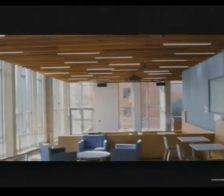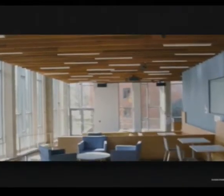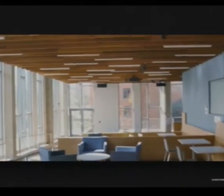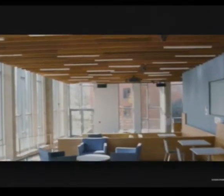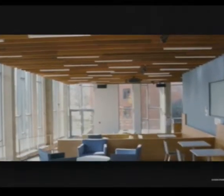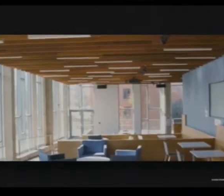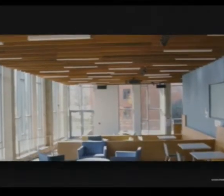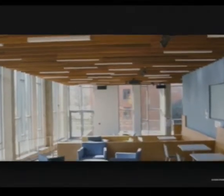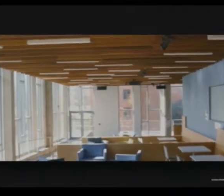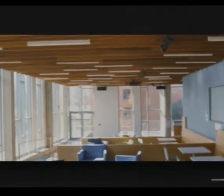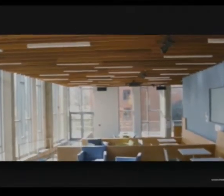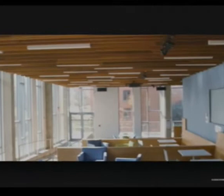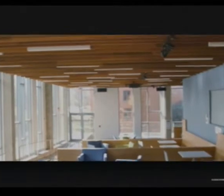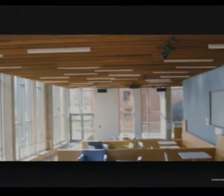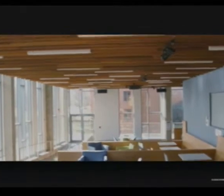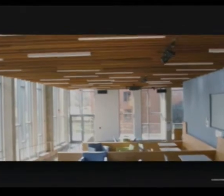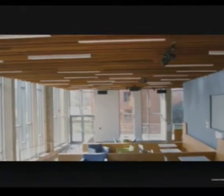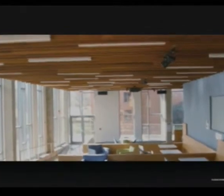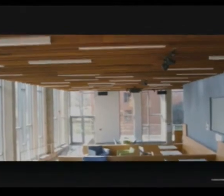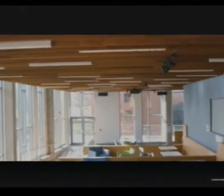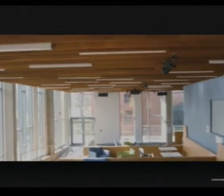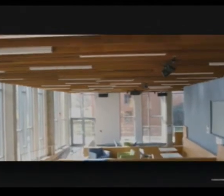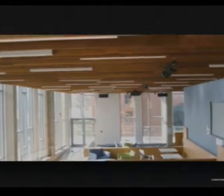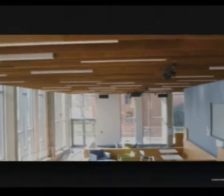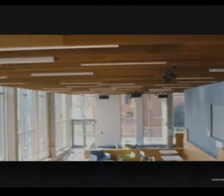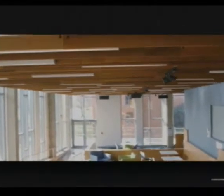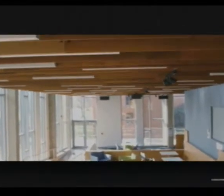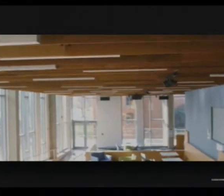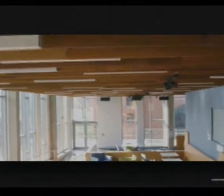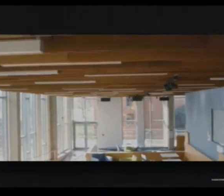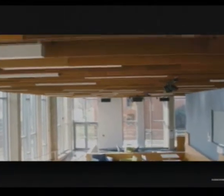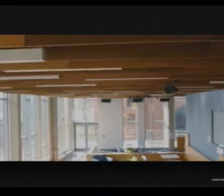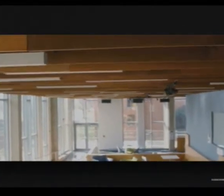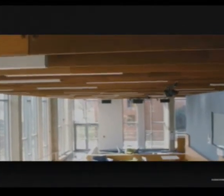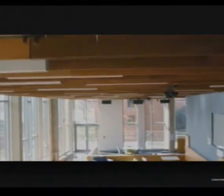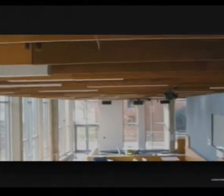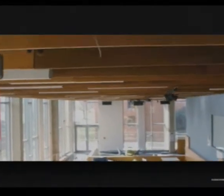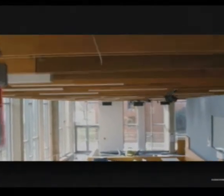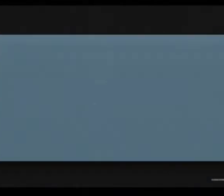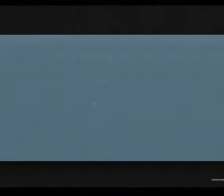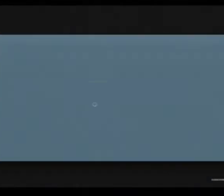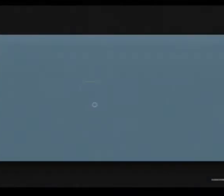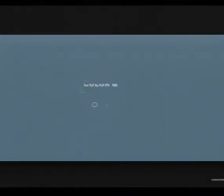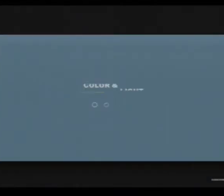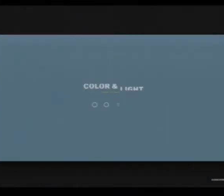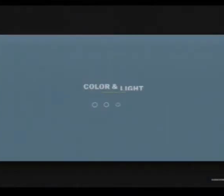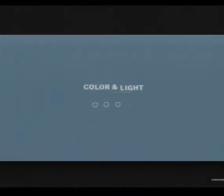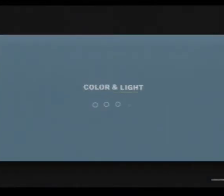one distinct place that can be unified or have three distinct areas.